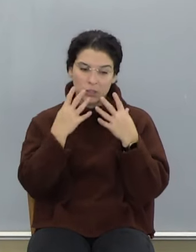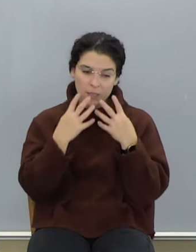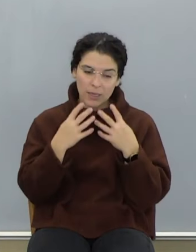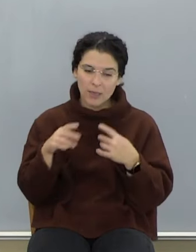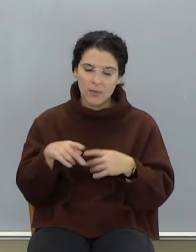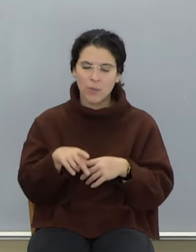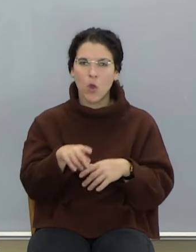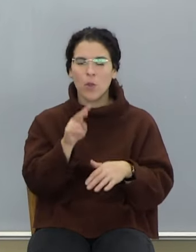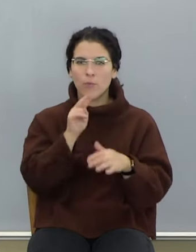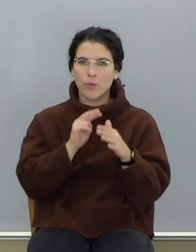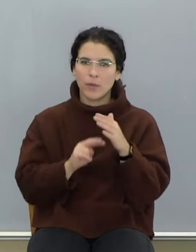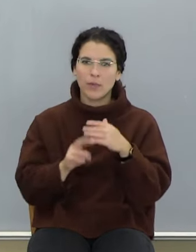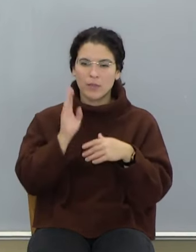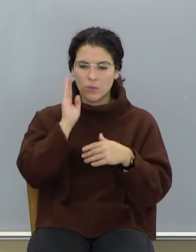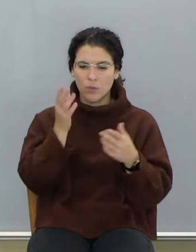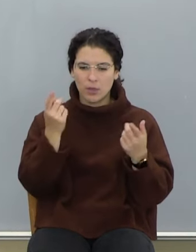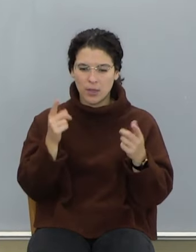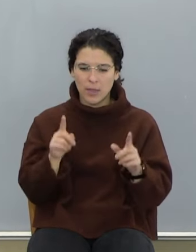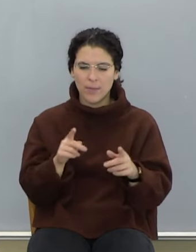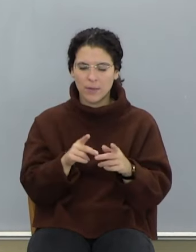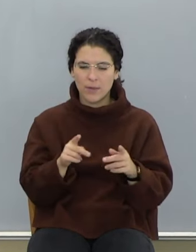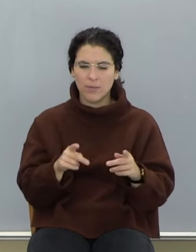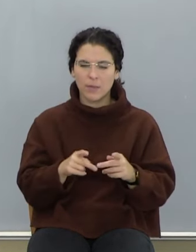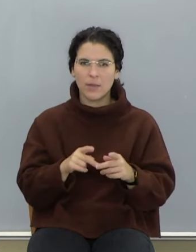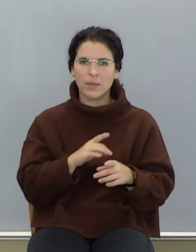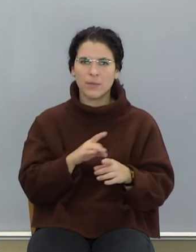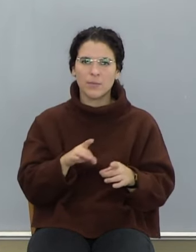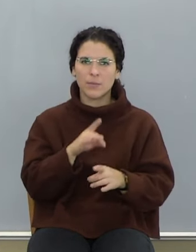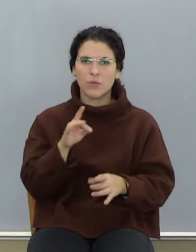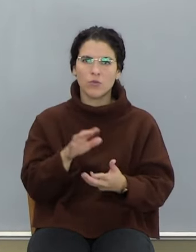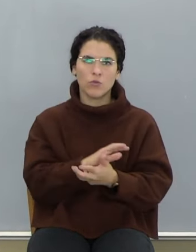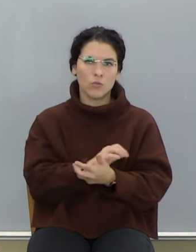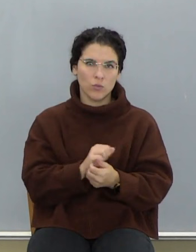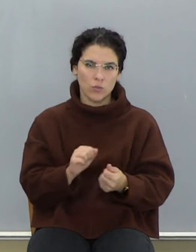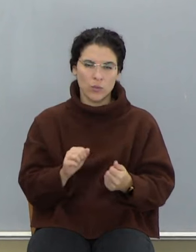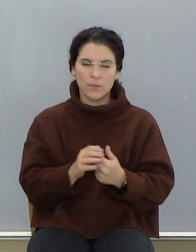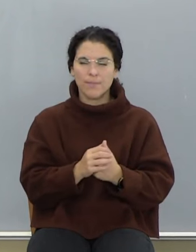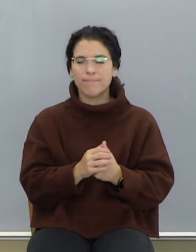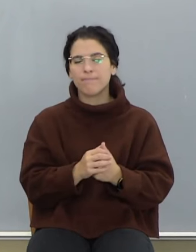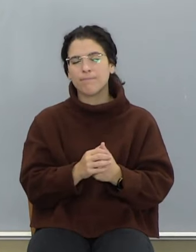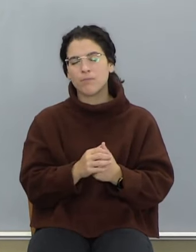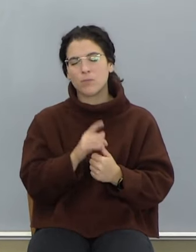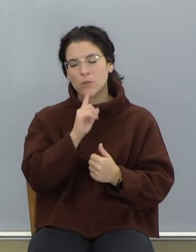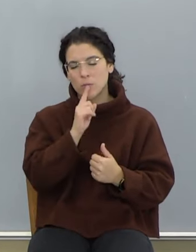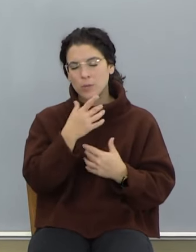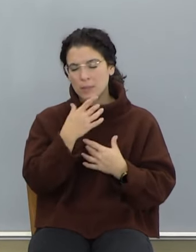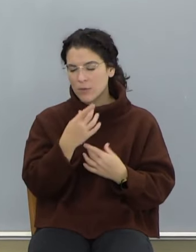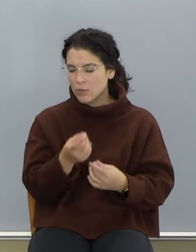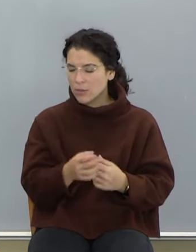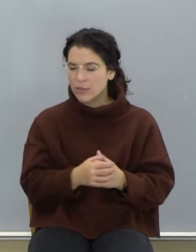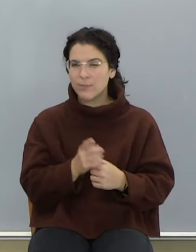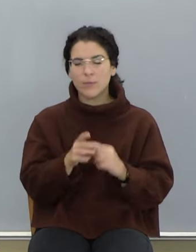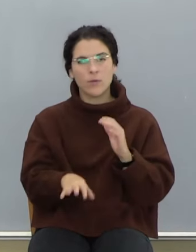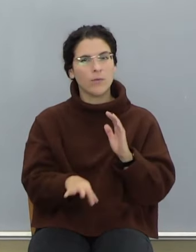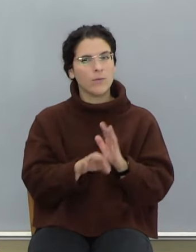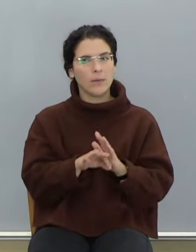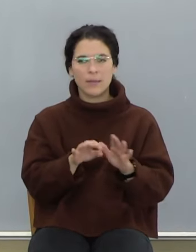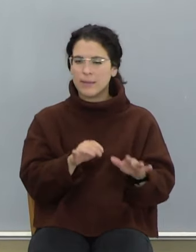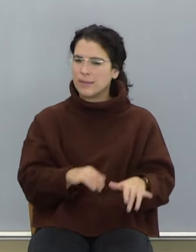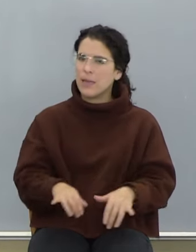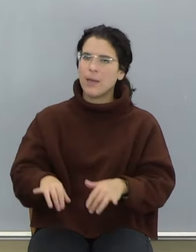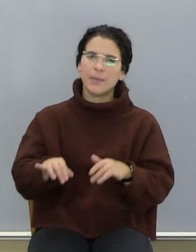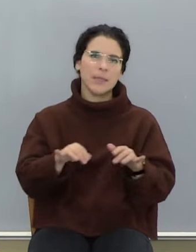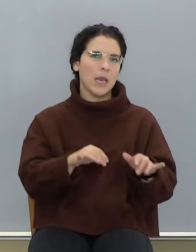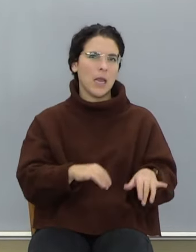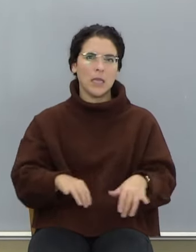Paul predicts it's going to come to a place of spiritual ruin. Okay, so just interesting, you find this commonality